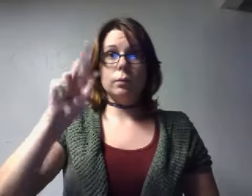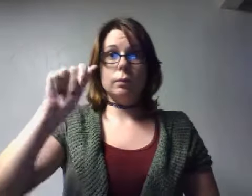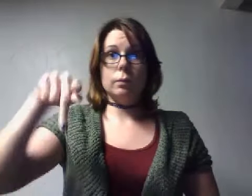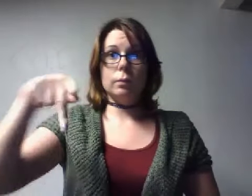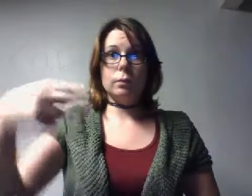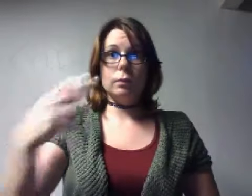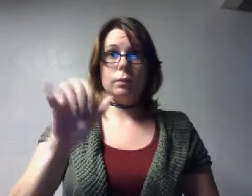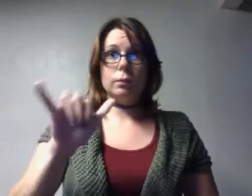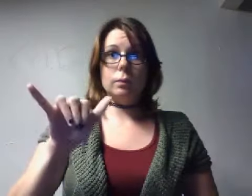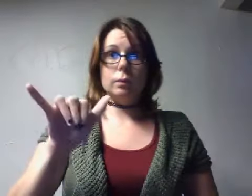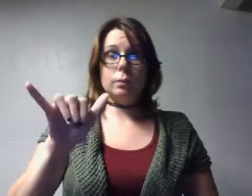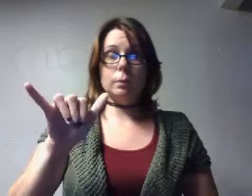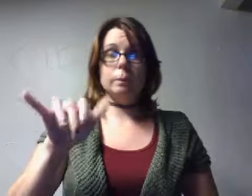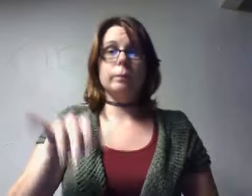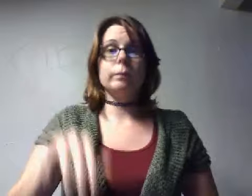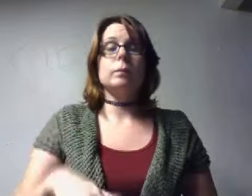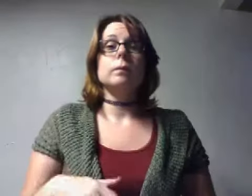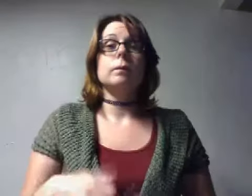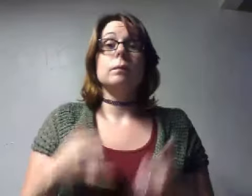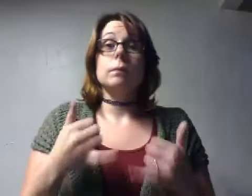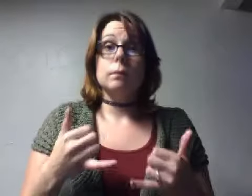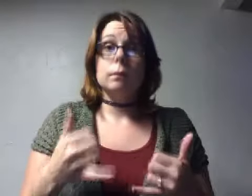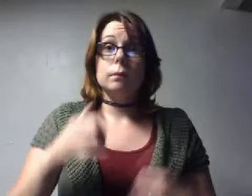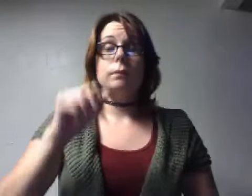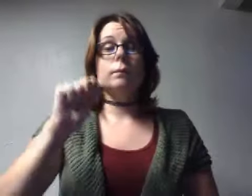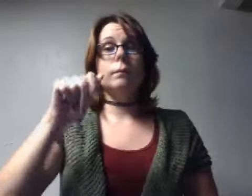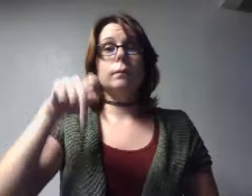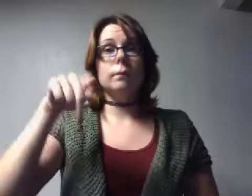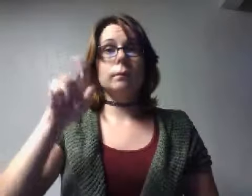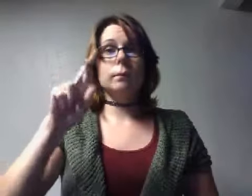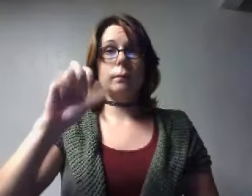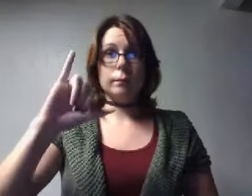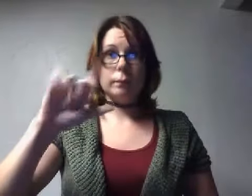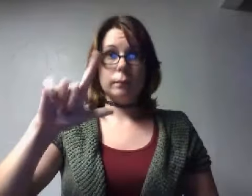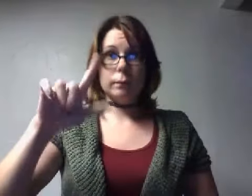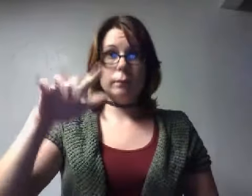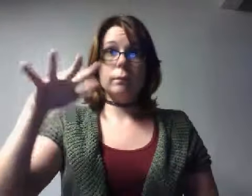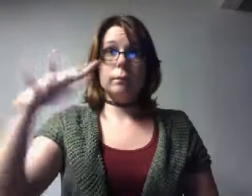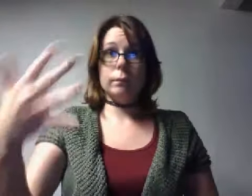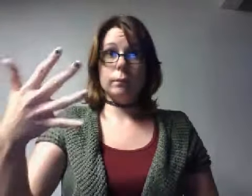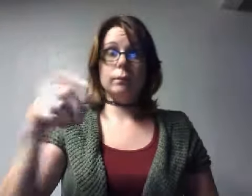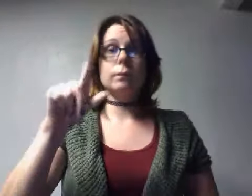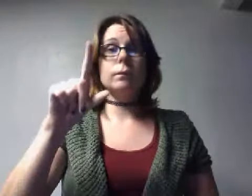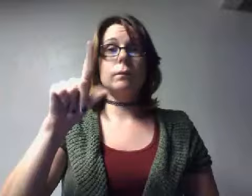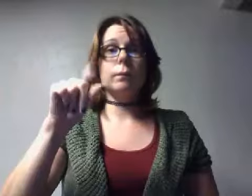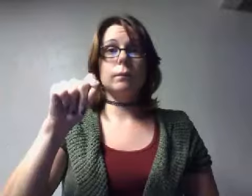Okay. Hello, my name is Lawrence Odom, and I'm going to be telling you about my photography. I want to begin by telling you how I first was exposed to